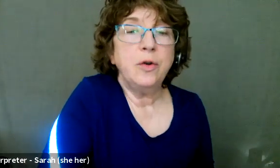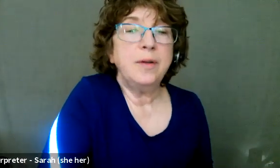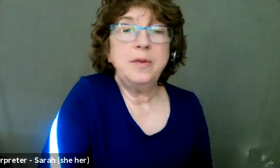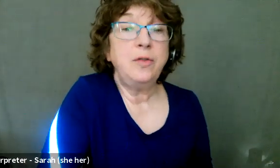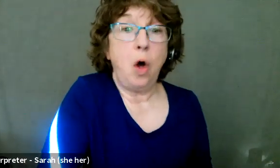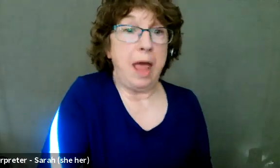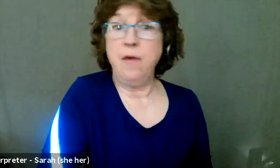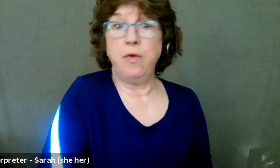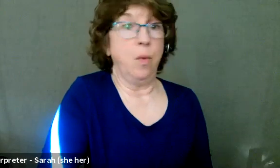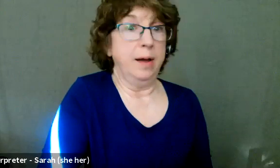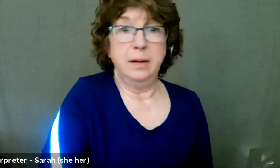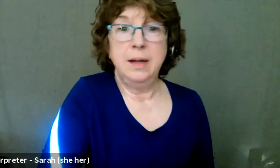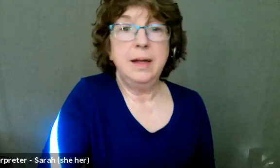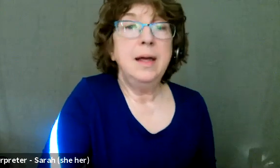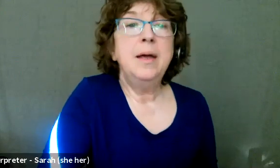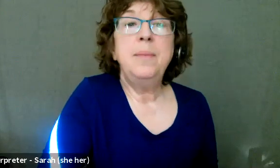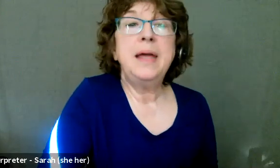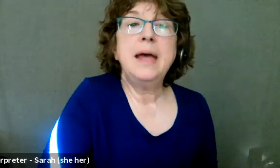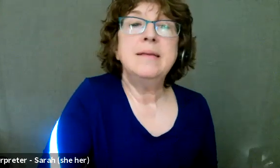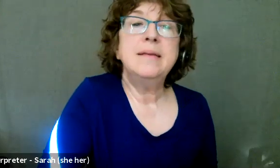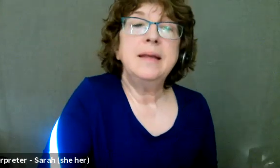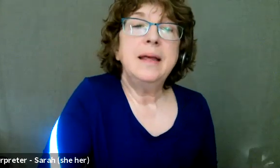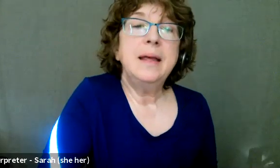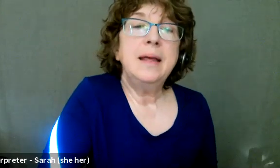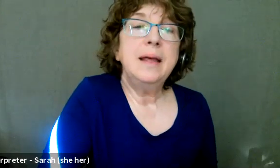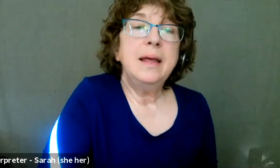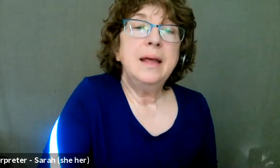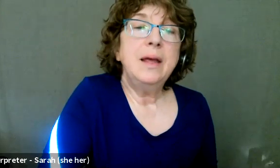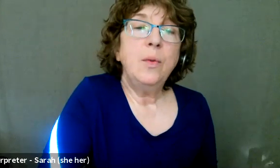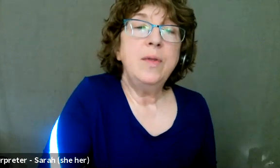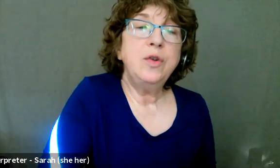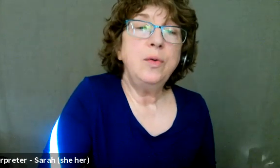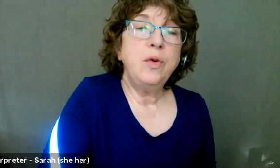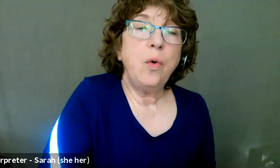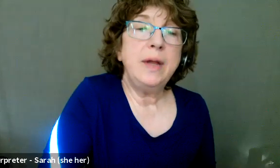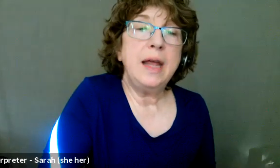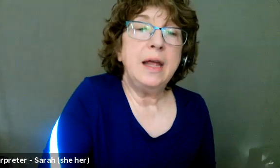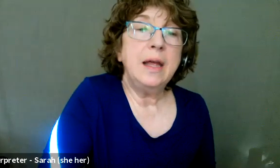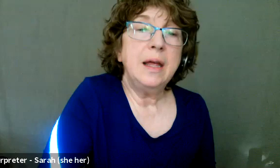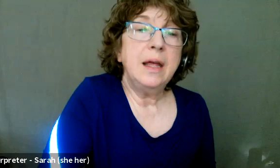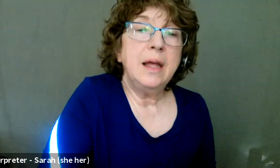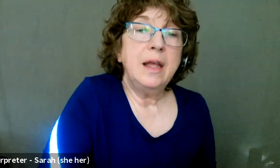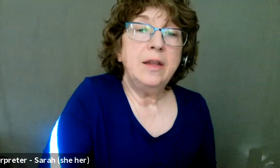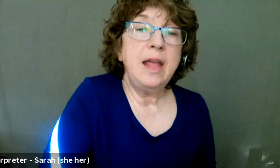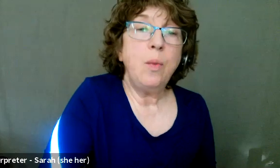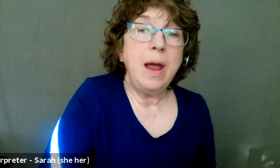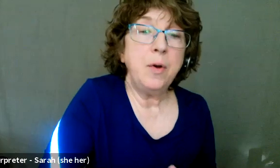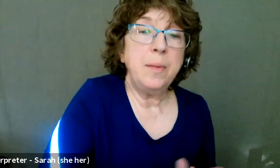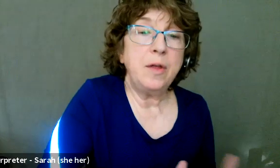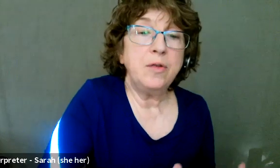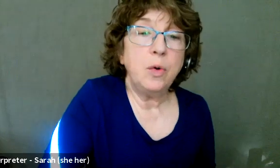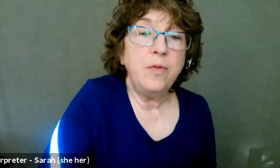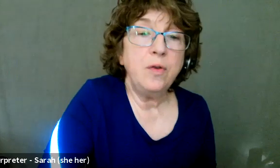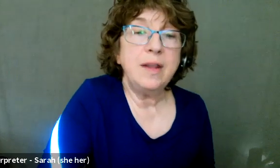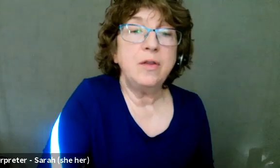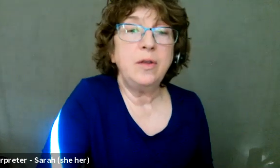among the teachers, I mean, just everyone. Because when the students are only seeing